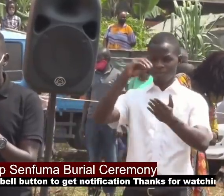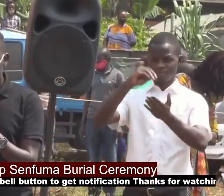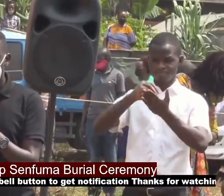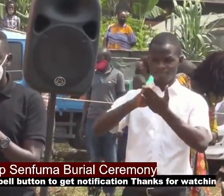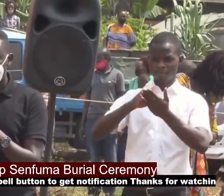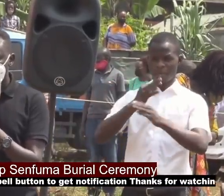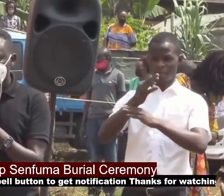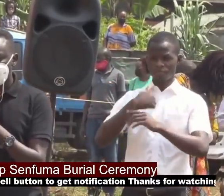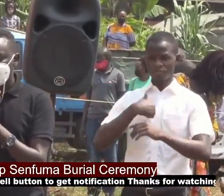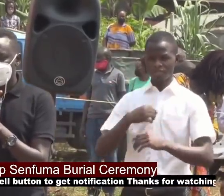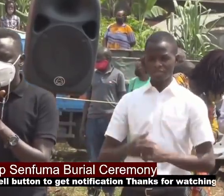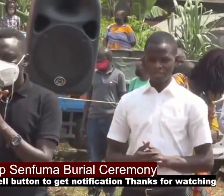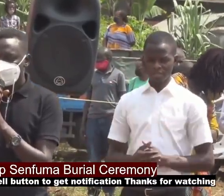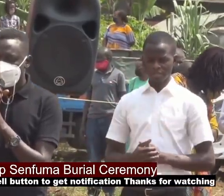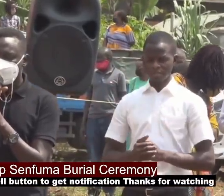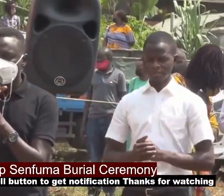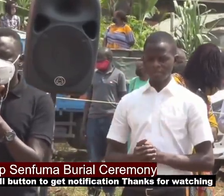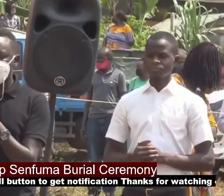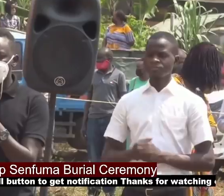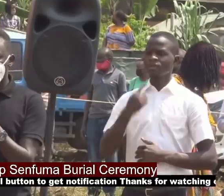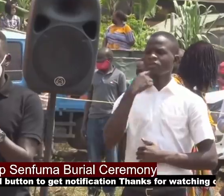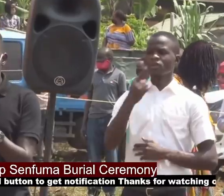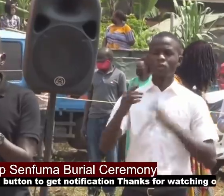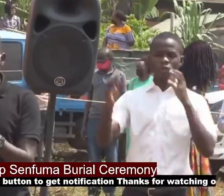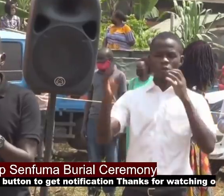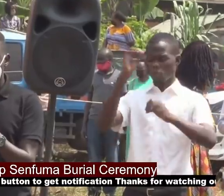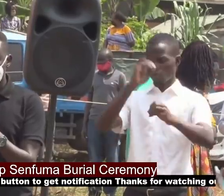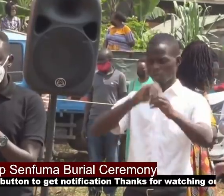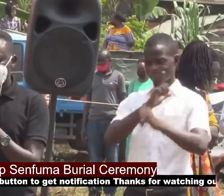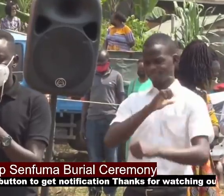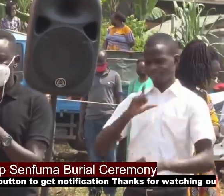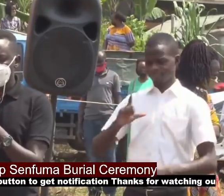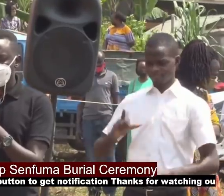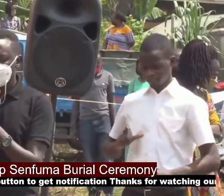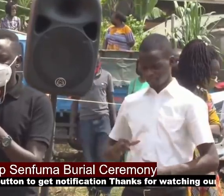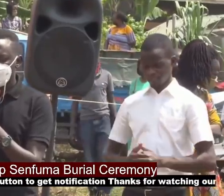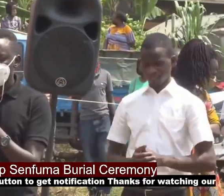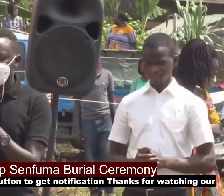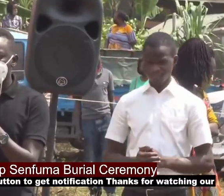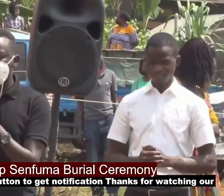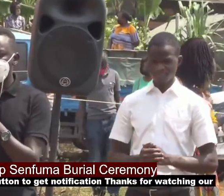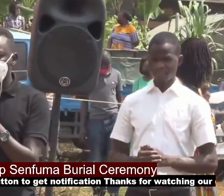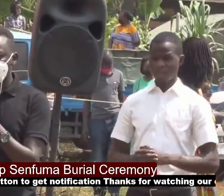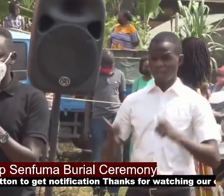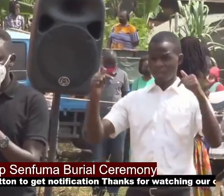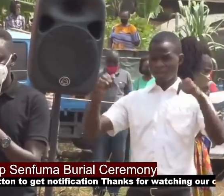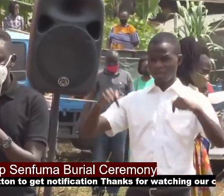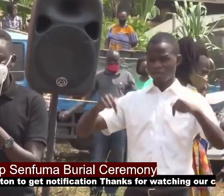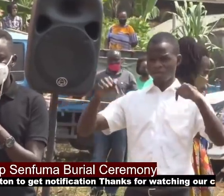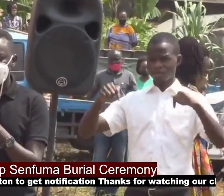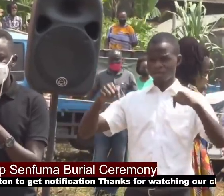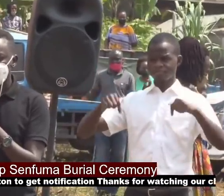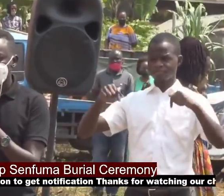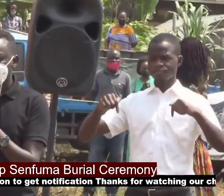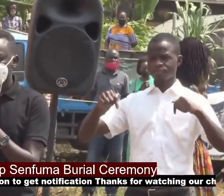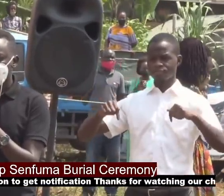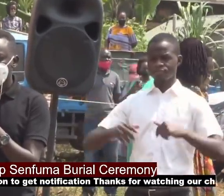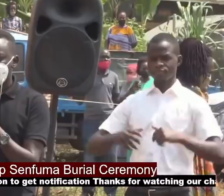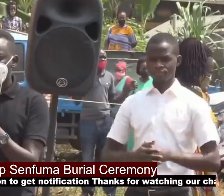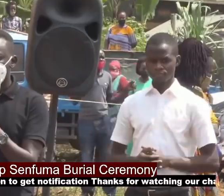Let's repeat these words. Ai Mukama. Ai Mukama. Olwalero.